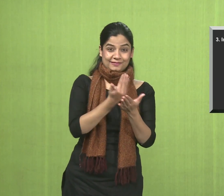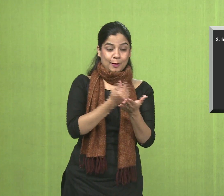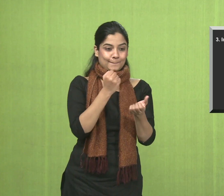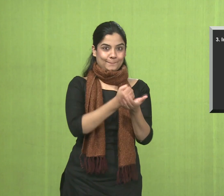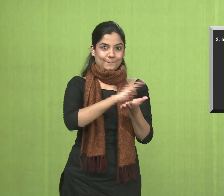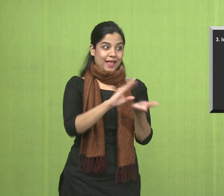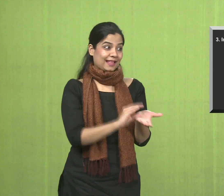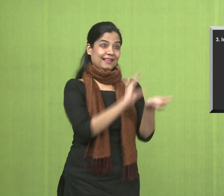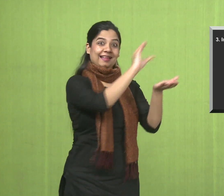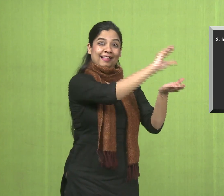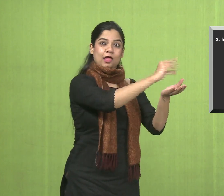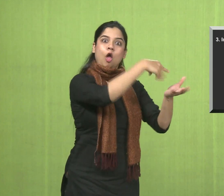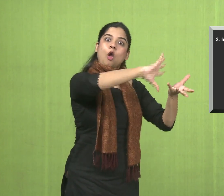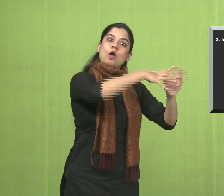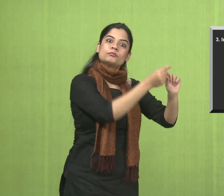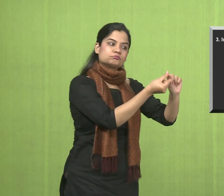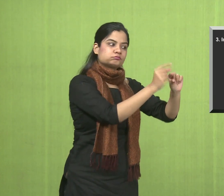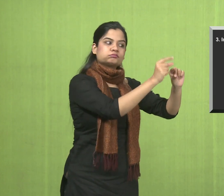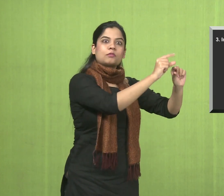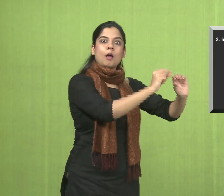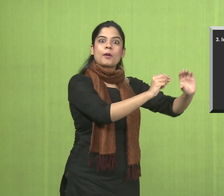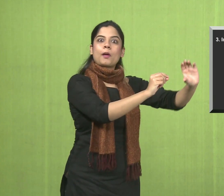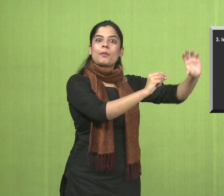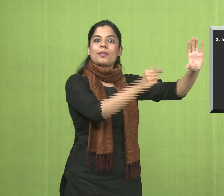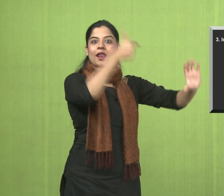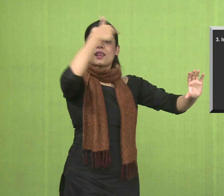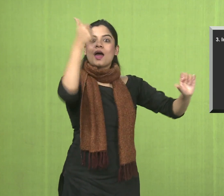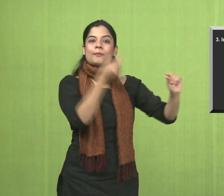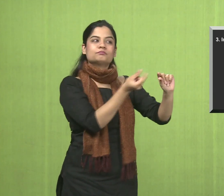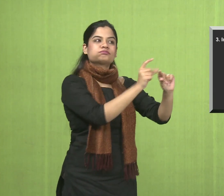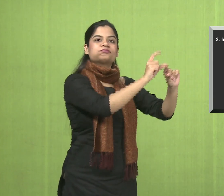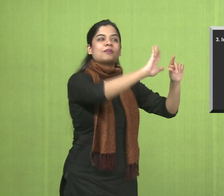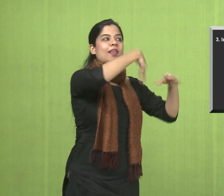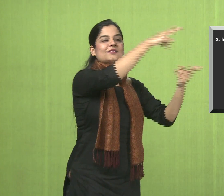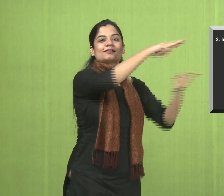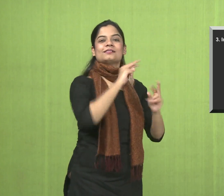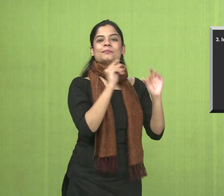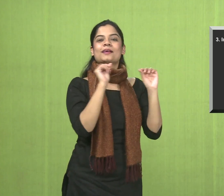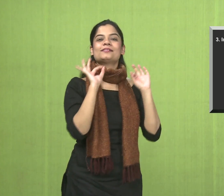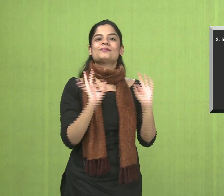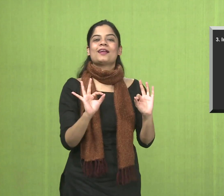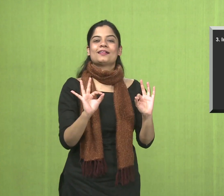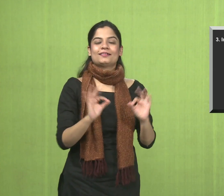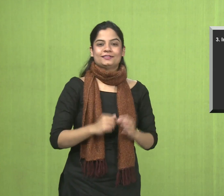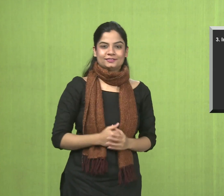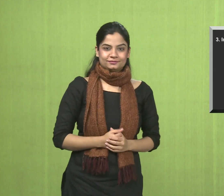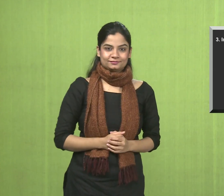Invest in savings to earn the interest. If you save money in the bank, you can get interest as well.